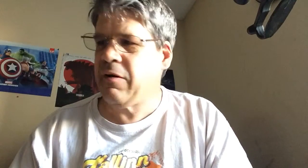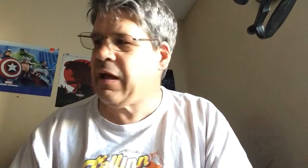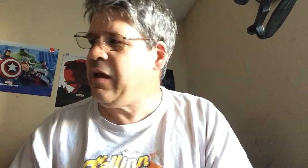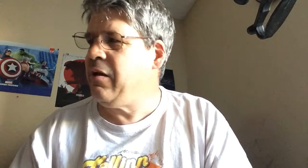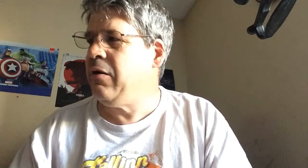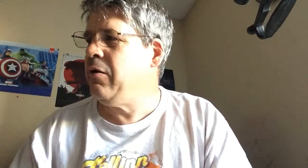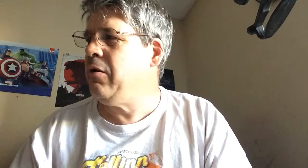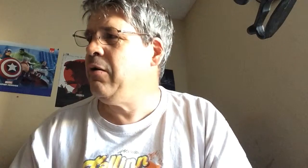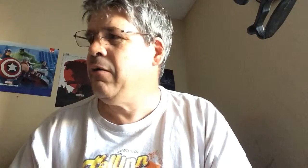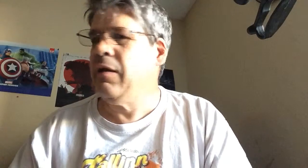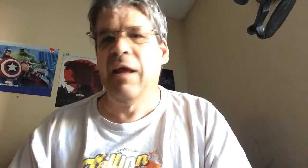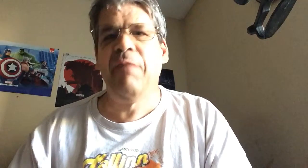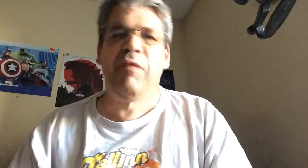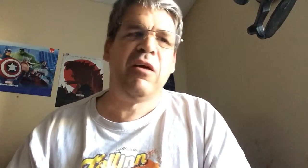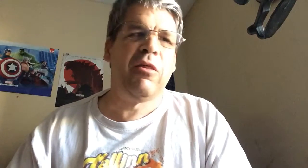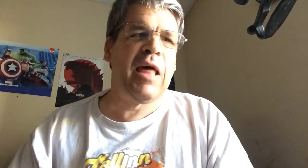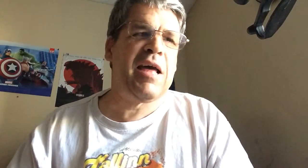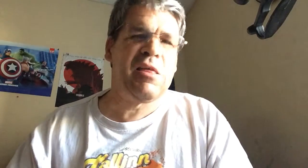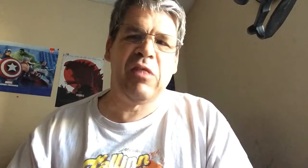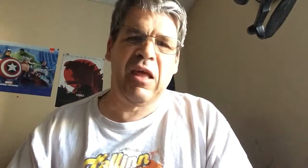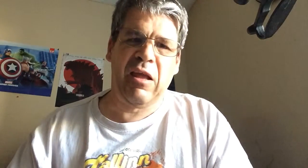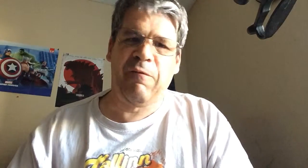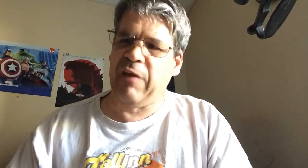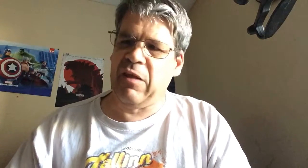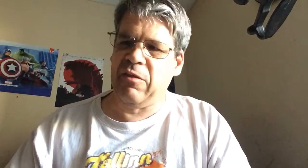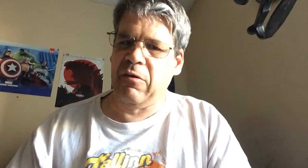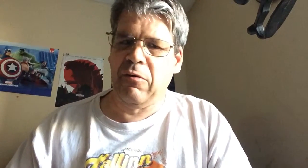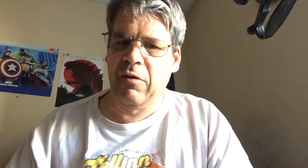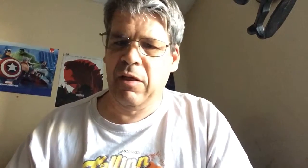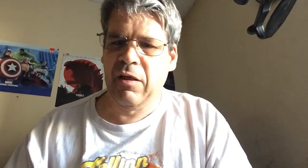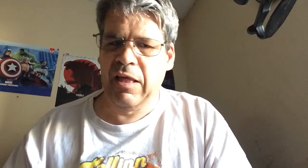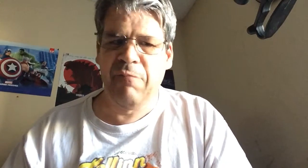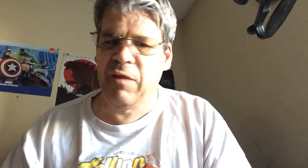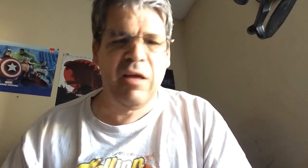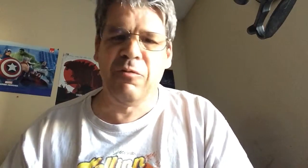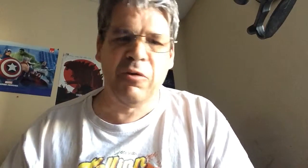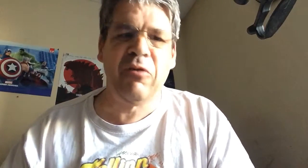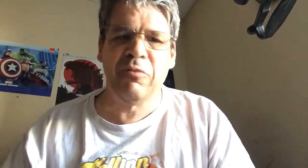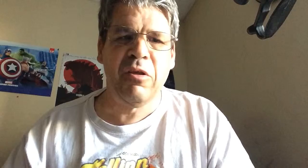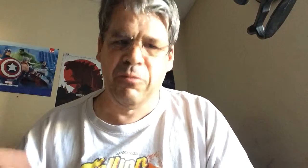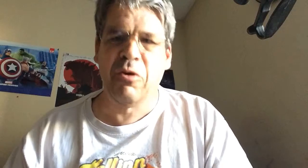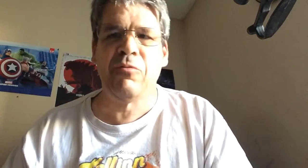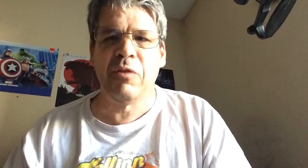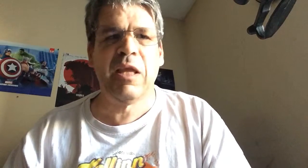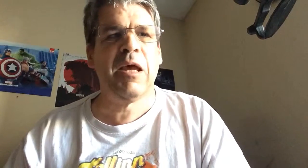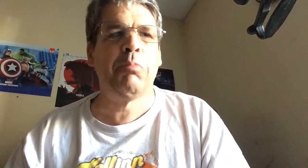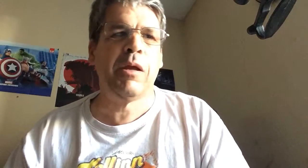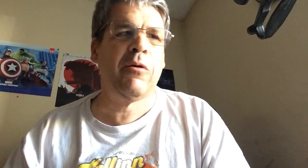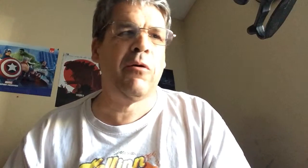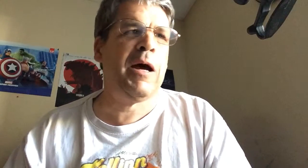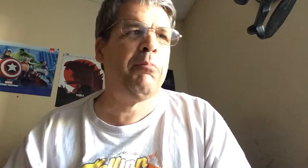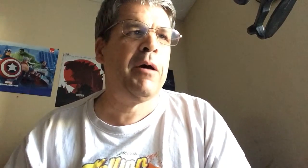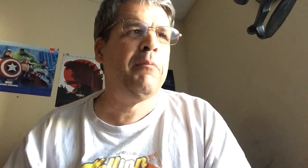Okay? If you like this video, if you don't subscribe.